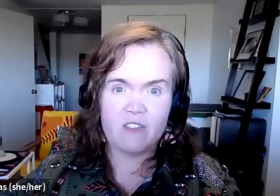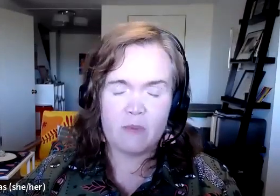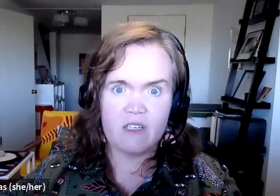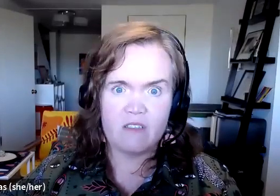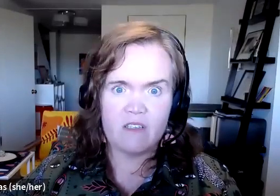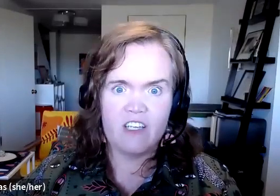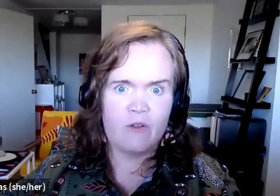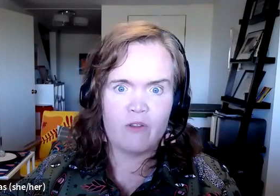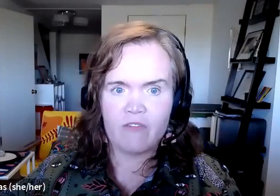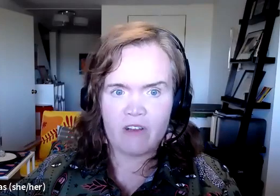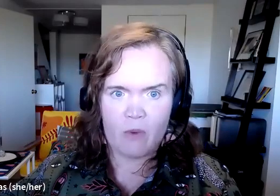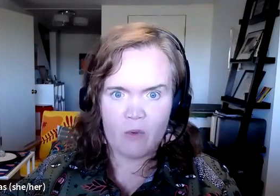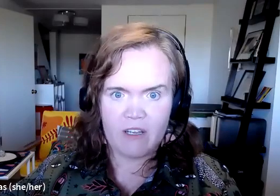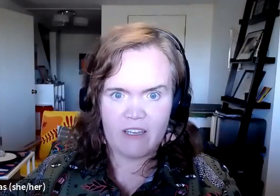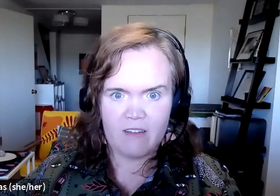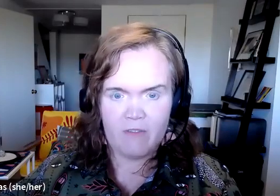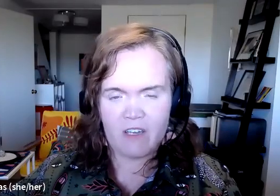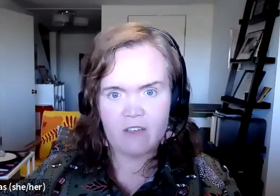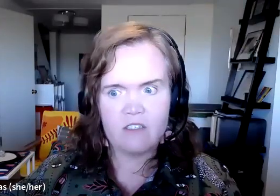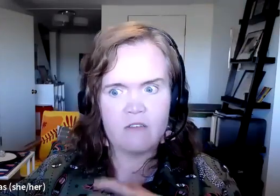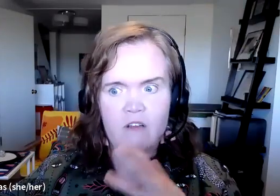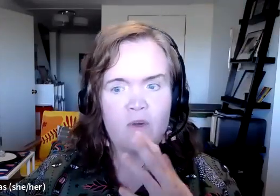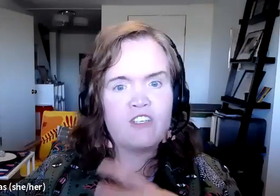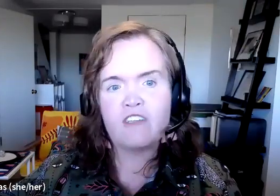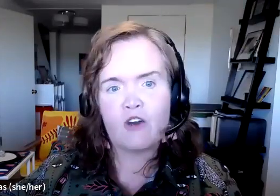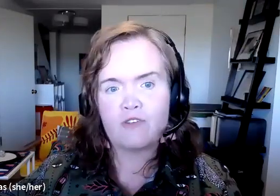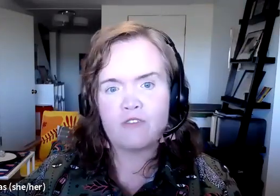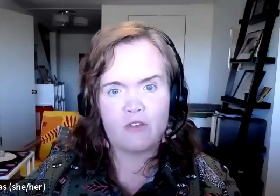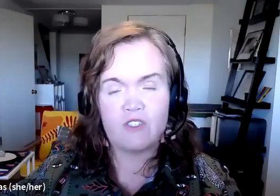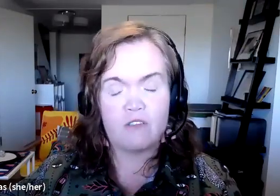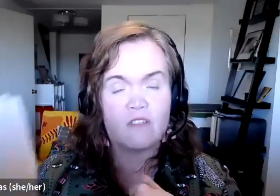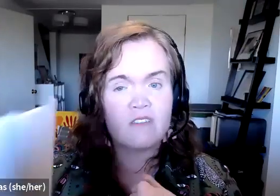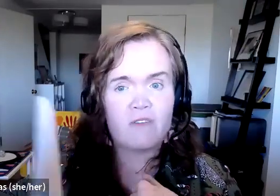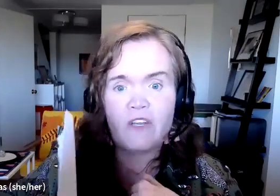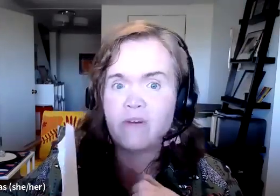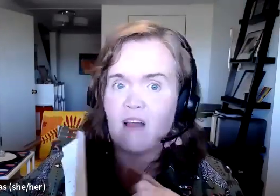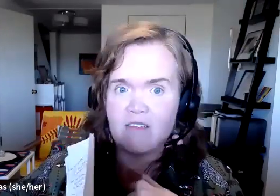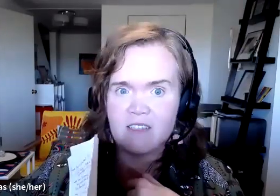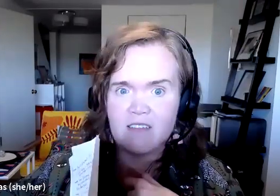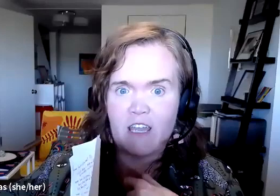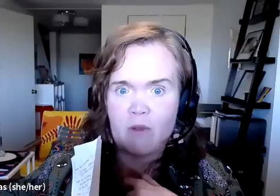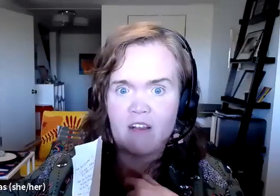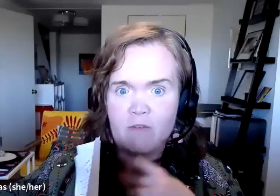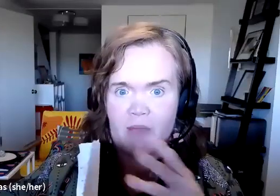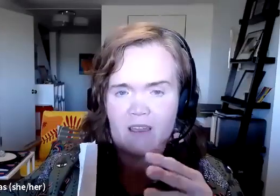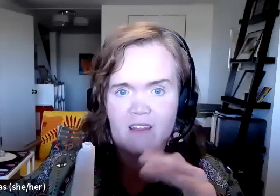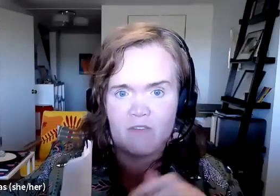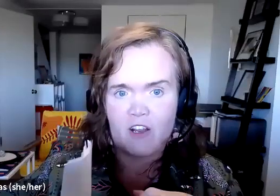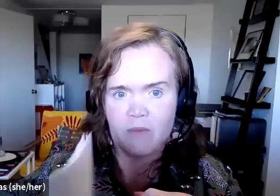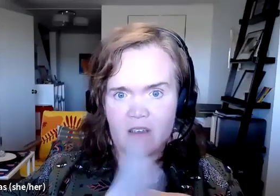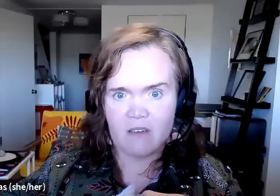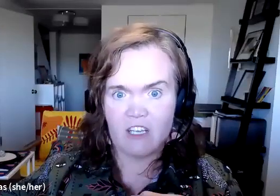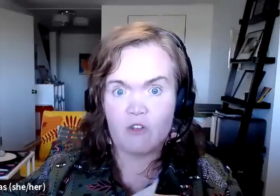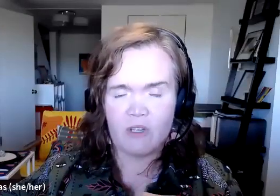don't have disabilities. And you know that very well working in the field. So what should those folks do? Because we do a lot of this labor in making